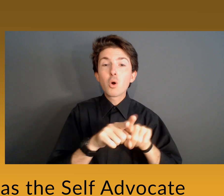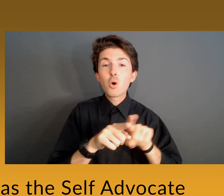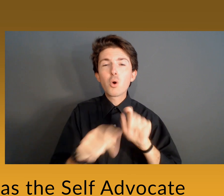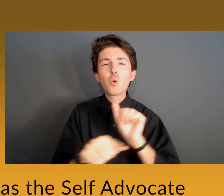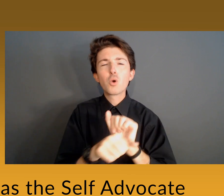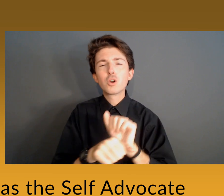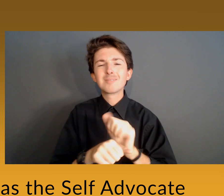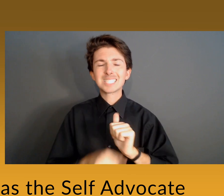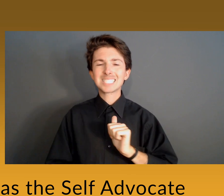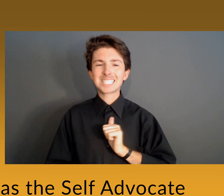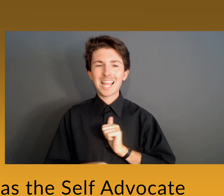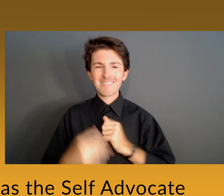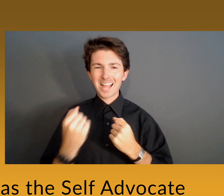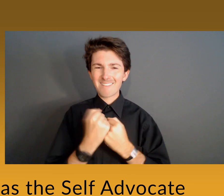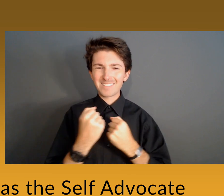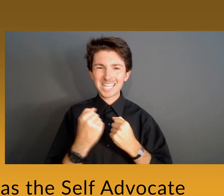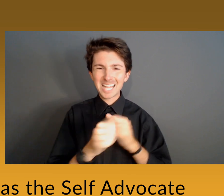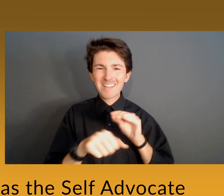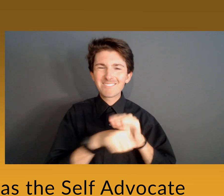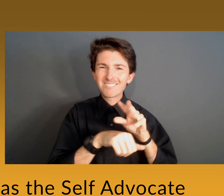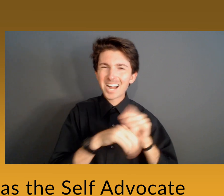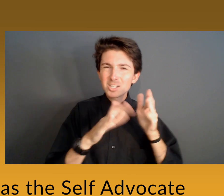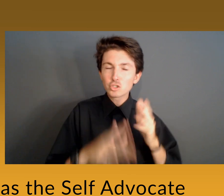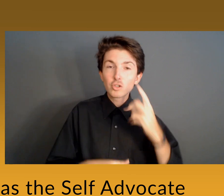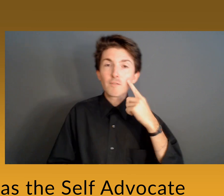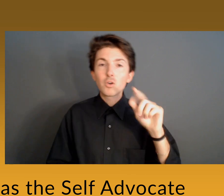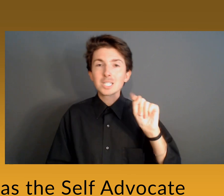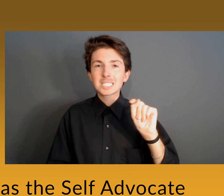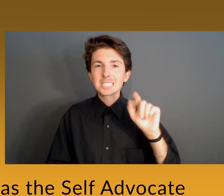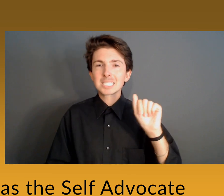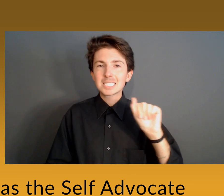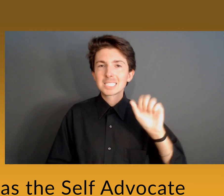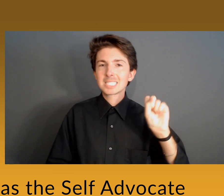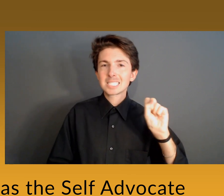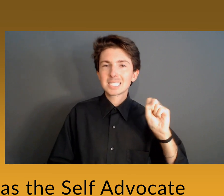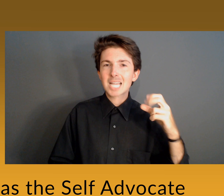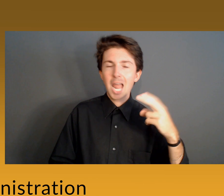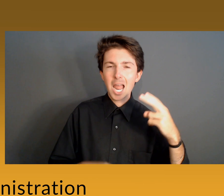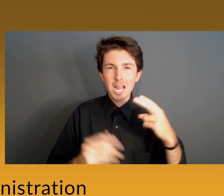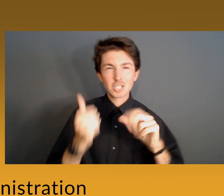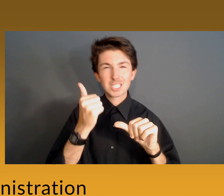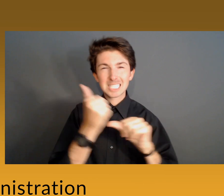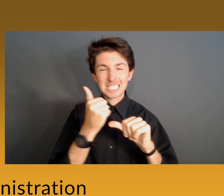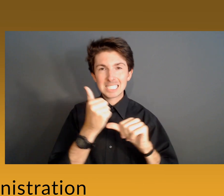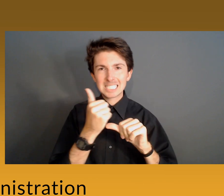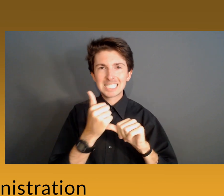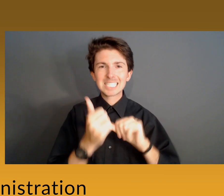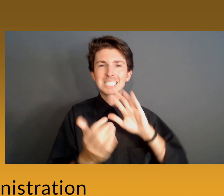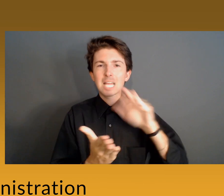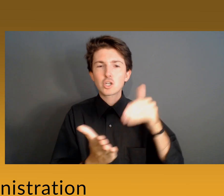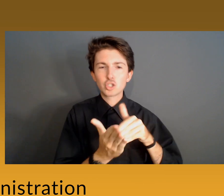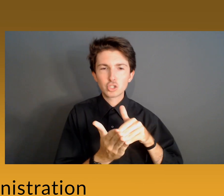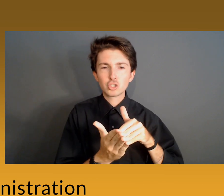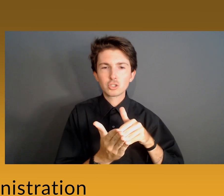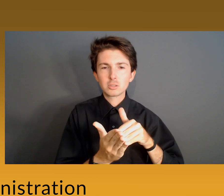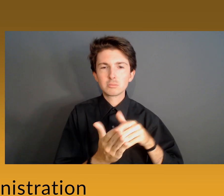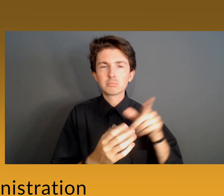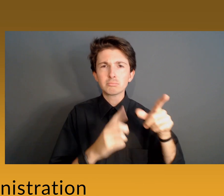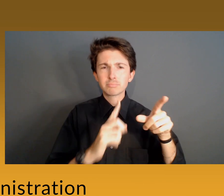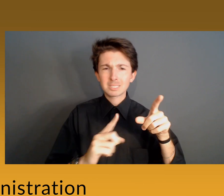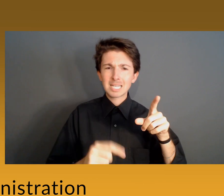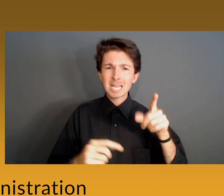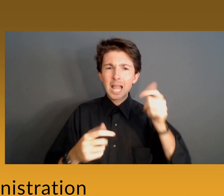the Tash Disability Employment Technical Assistance Center, funded by the Administration